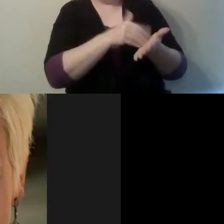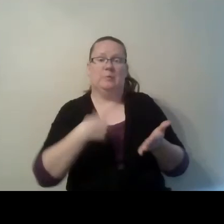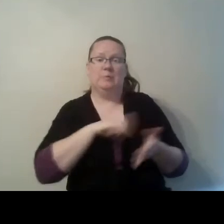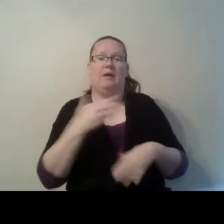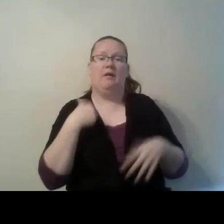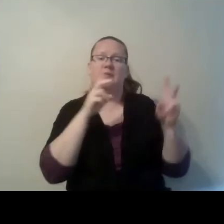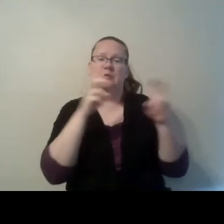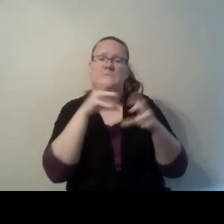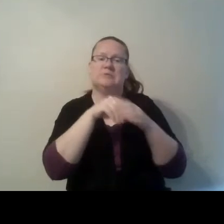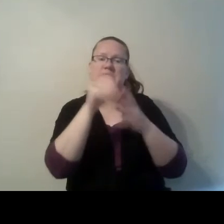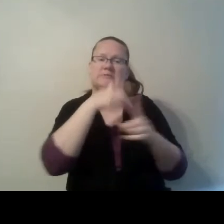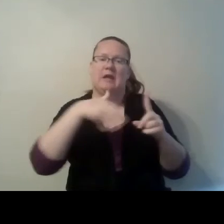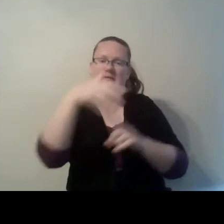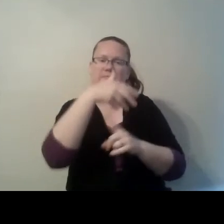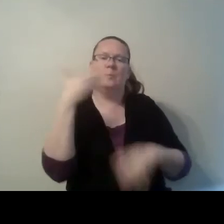society. We know that.